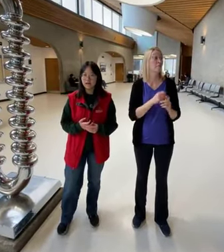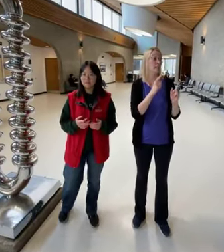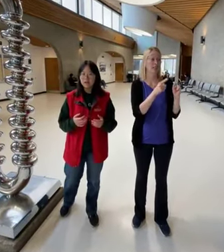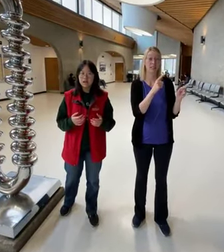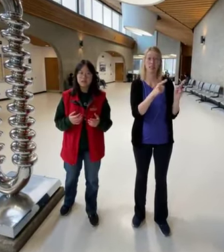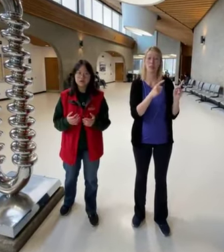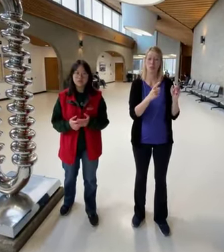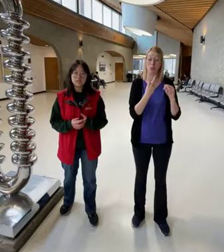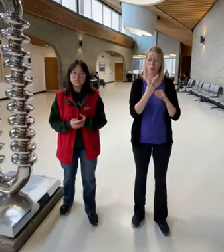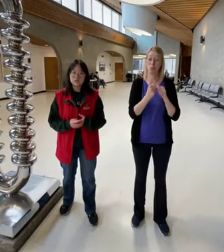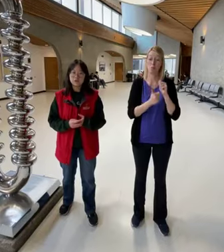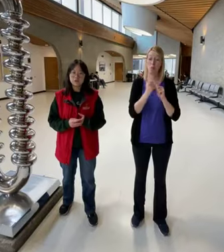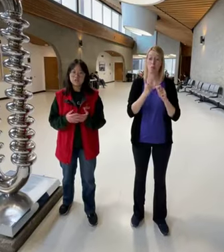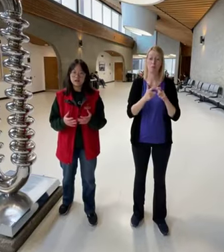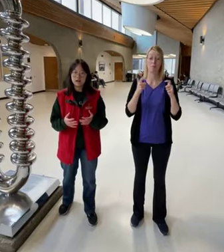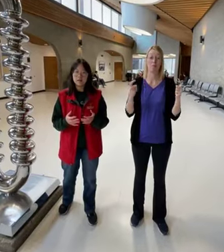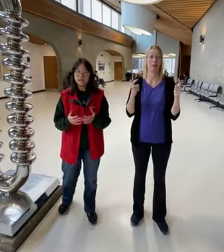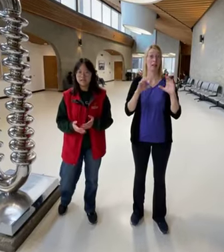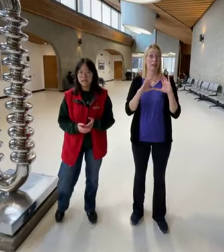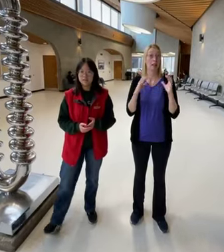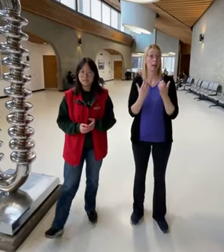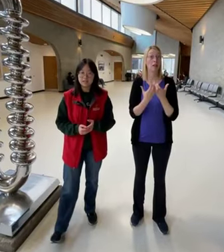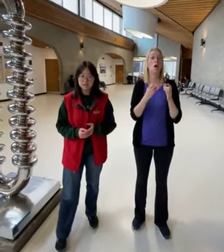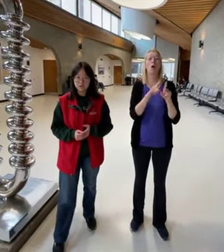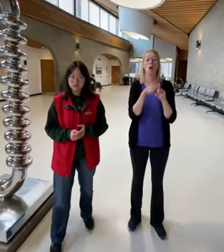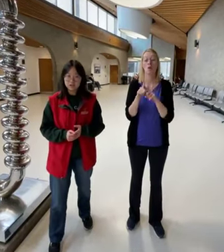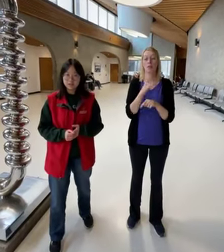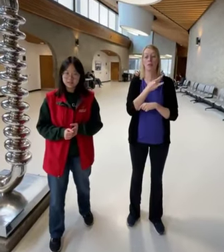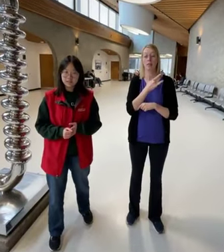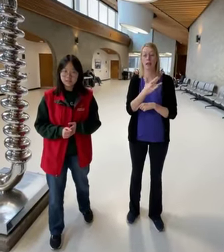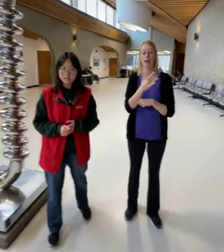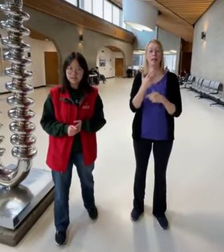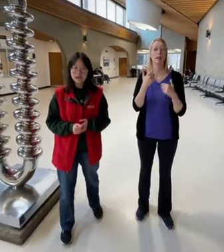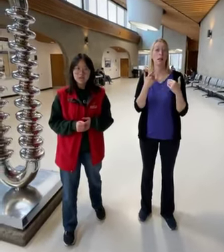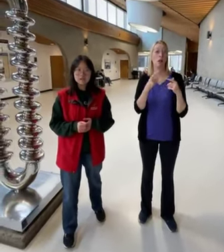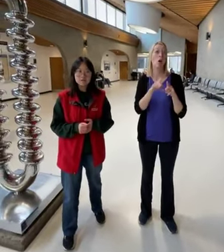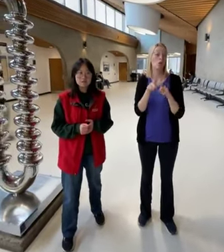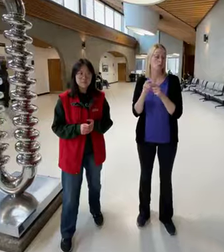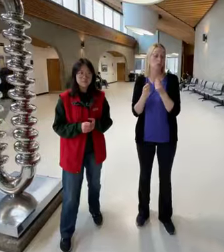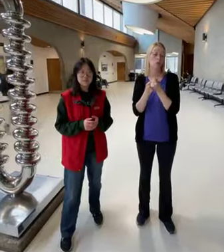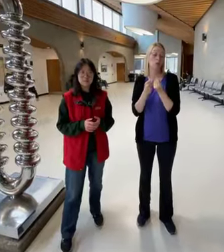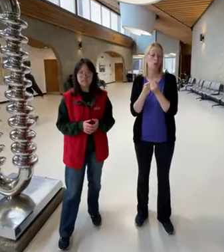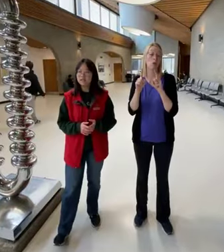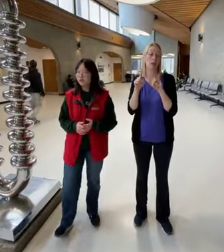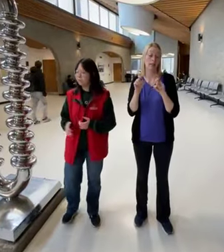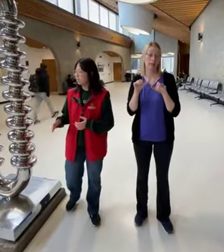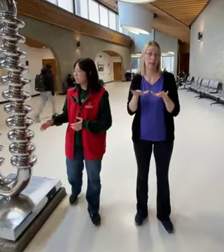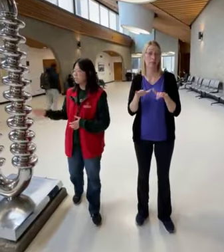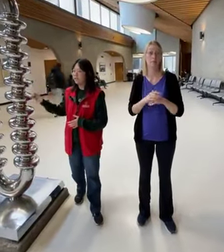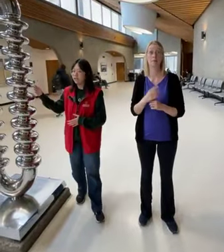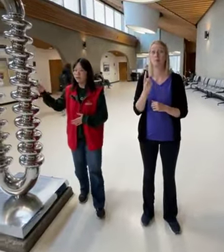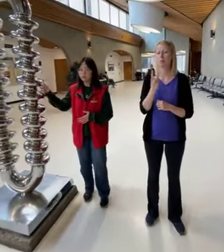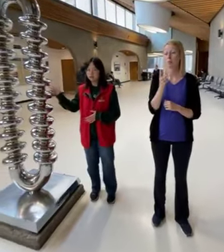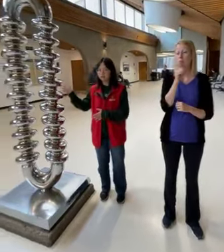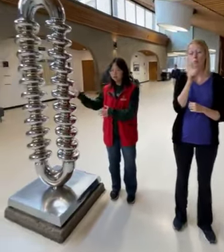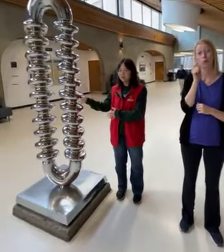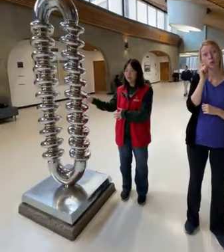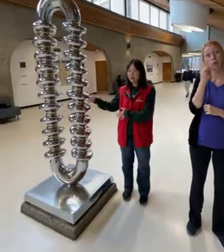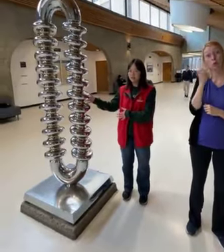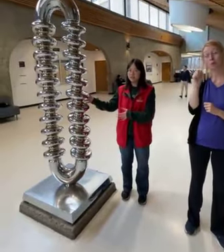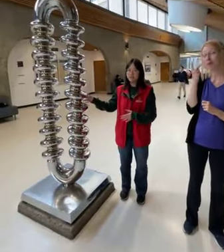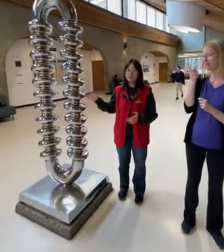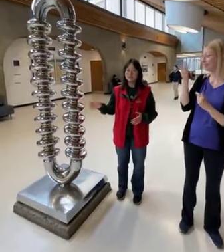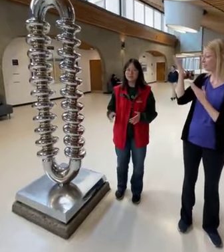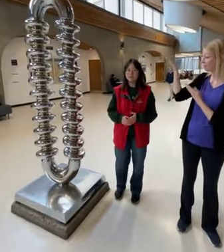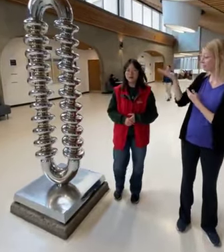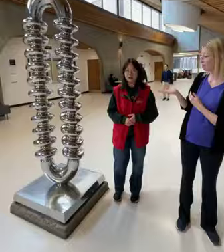biggest we have, they also tend to host exams in addition to hosting classes. So something very neat that we can actually check out kind of right